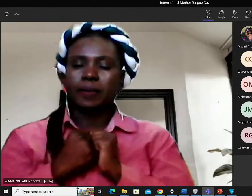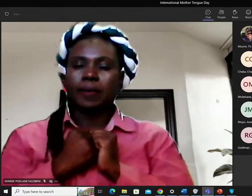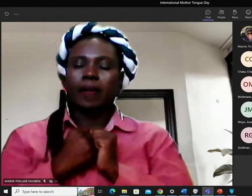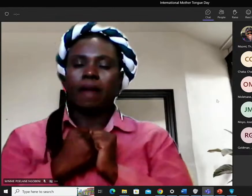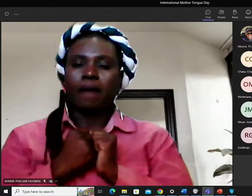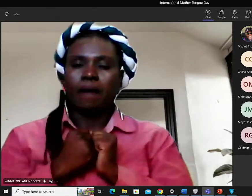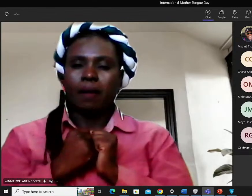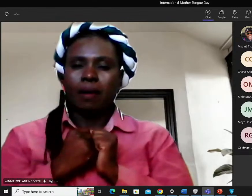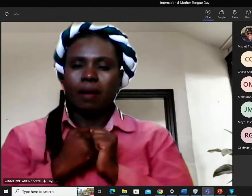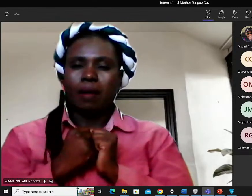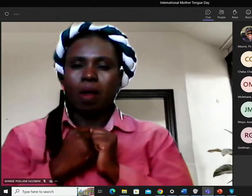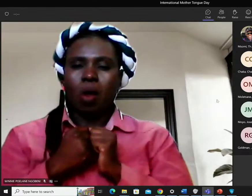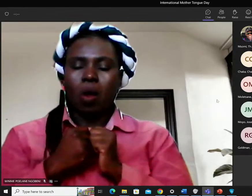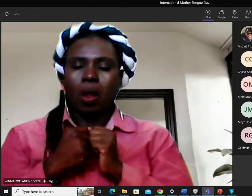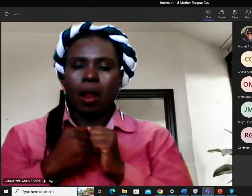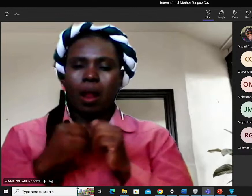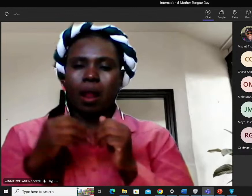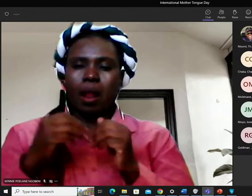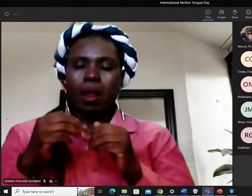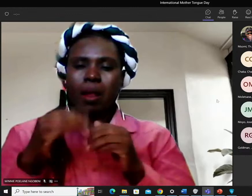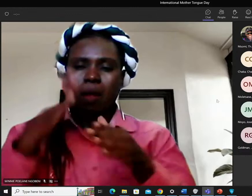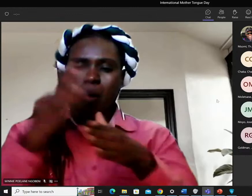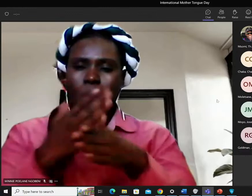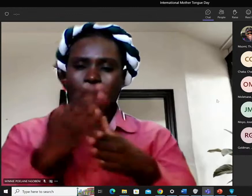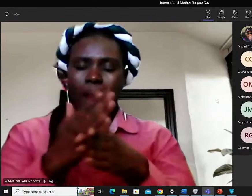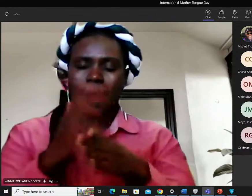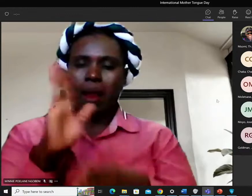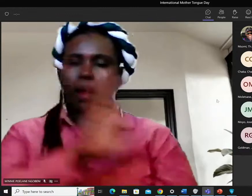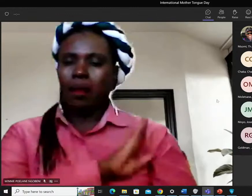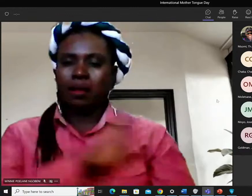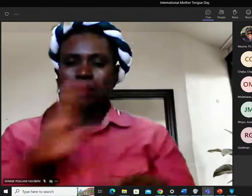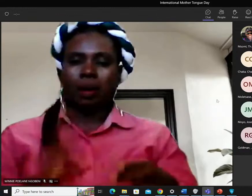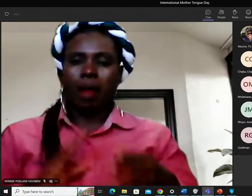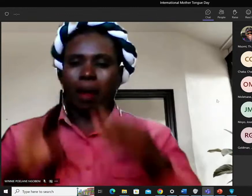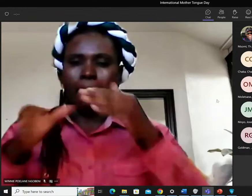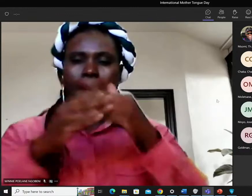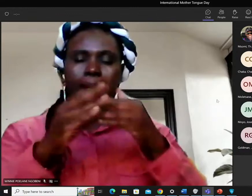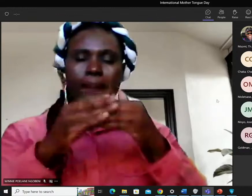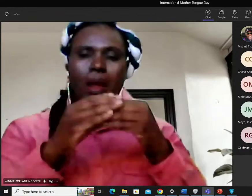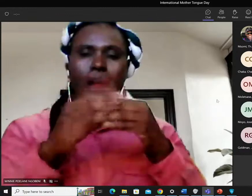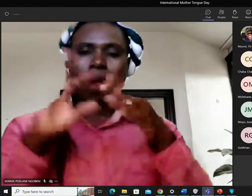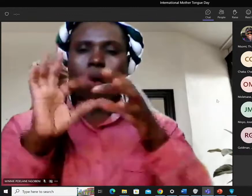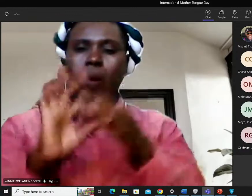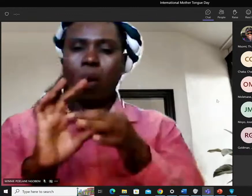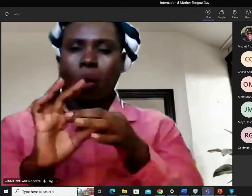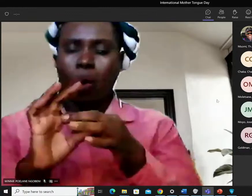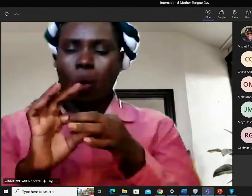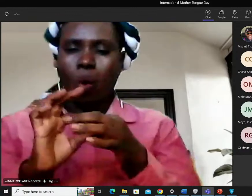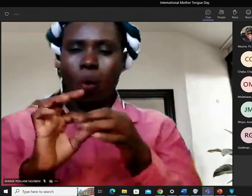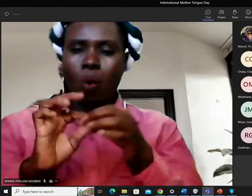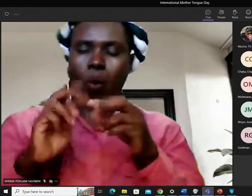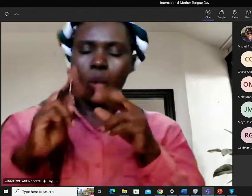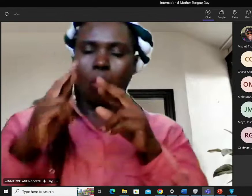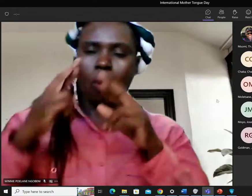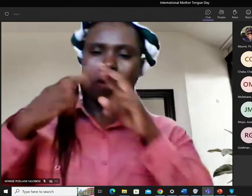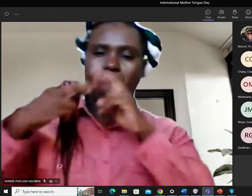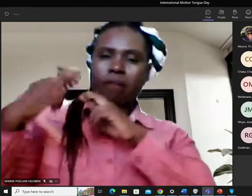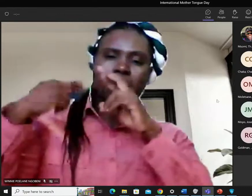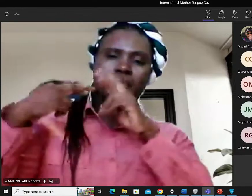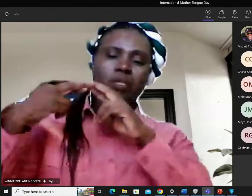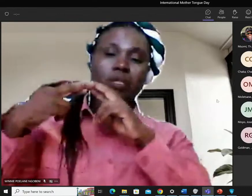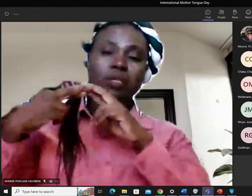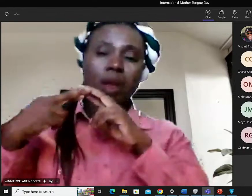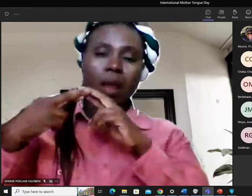labor federations, staff members receive our warm revolutionary greetings on behalf of the